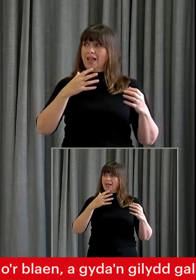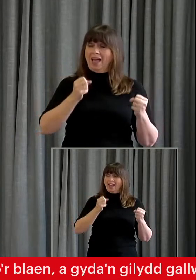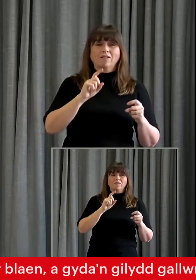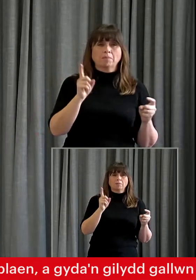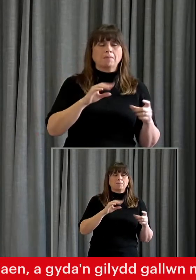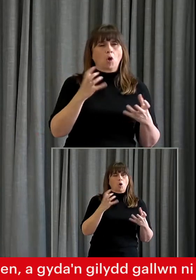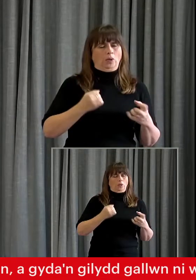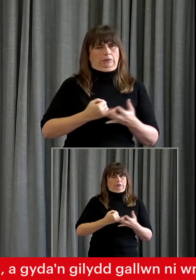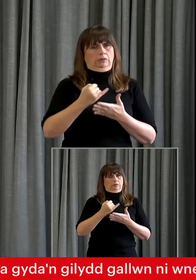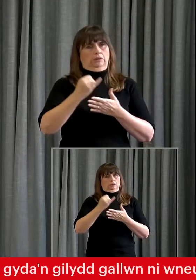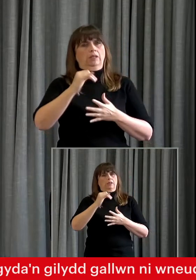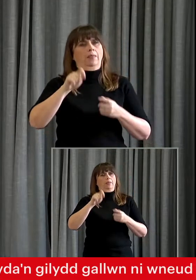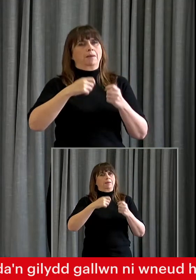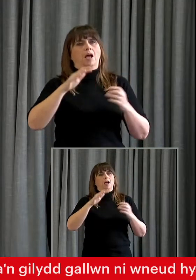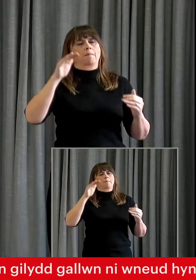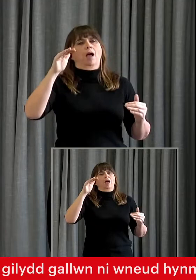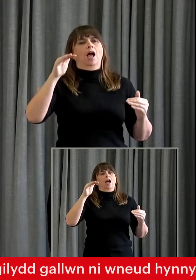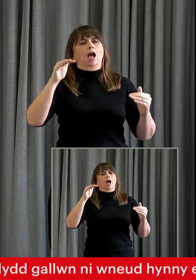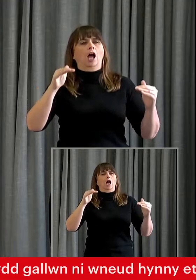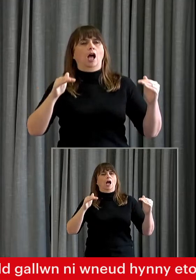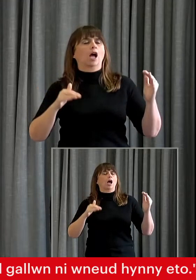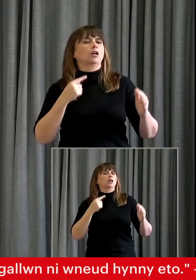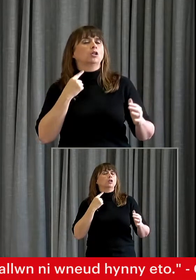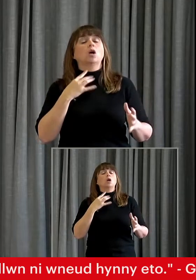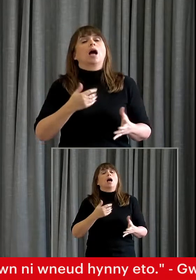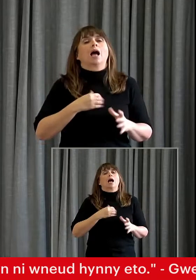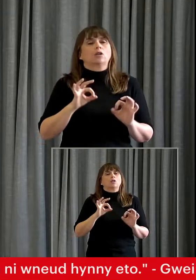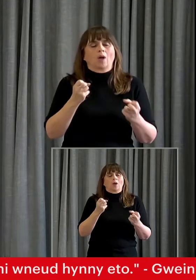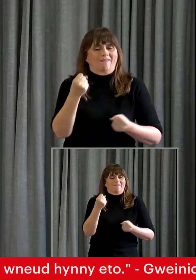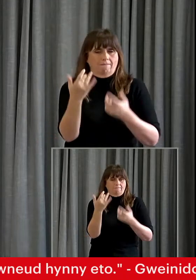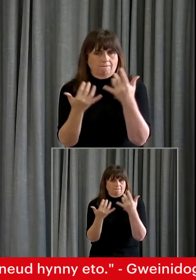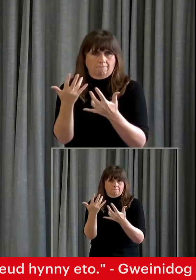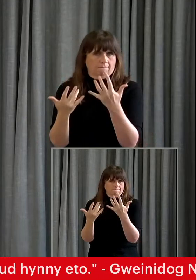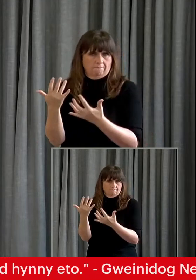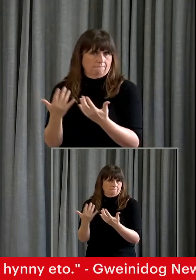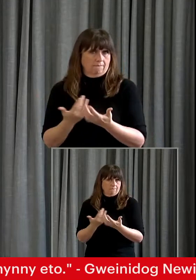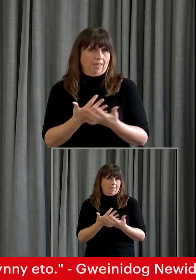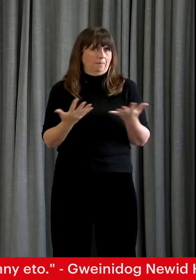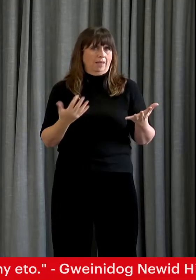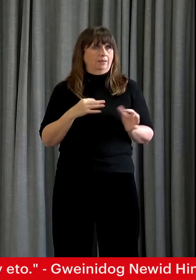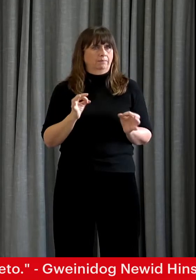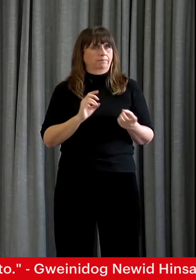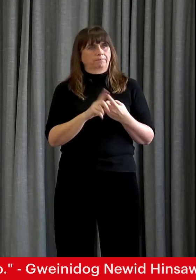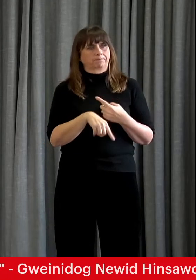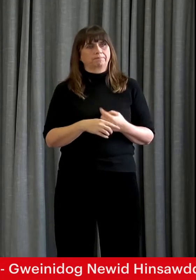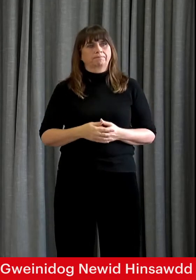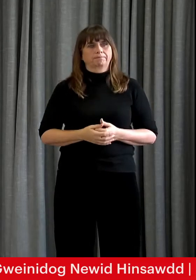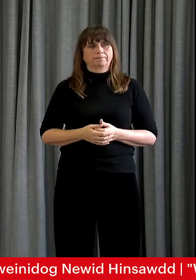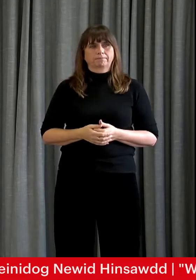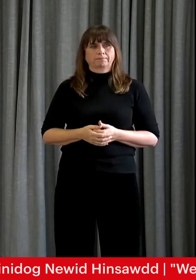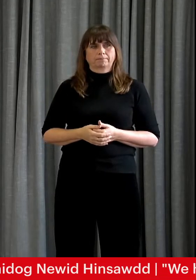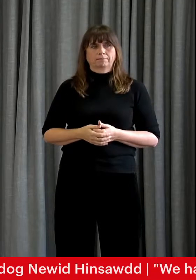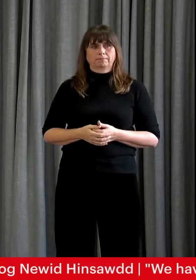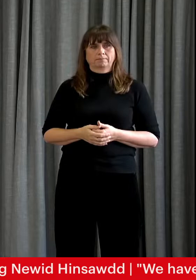don't have primary responsibility for this, and I don't have those statistics with me at the moment. Thank you.